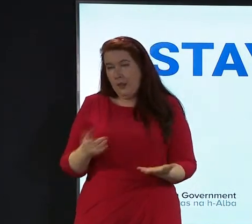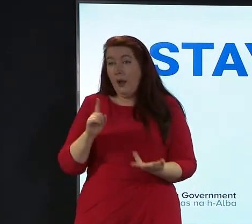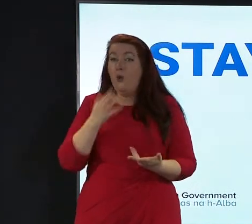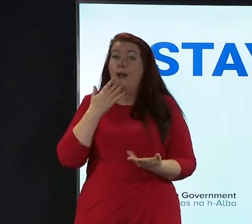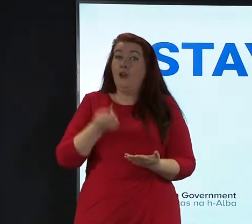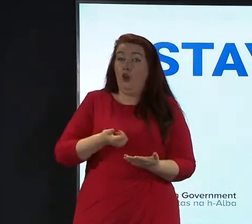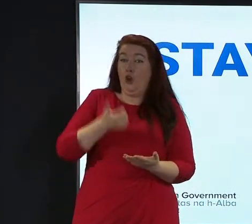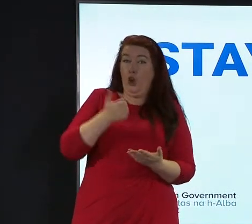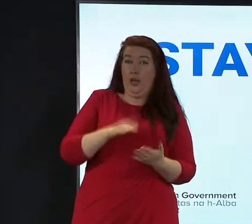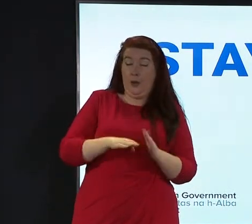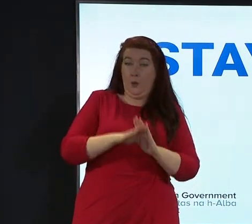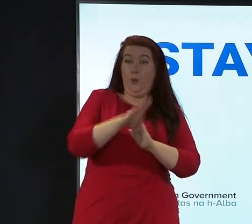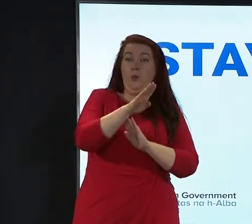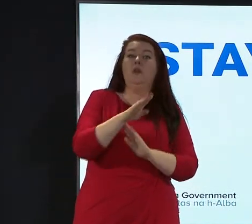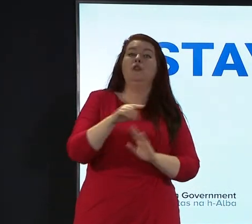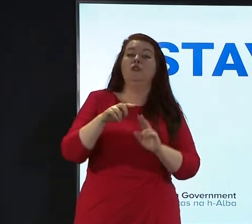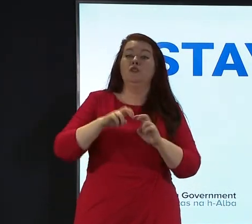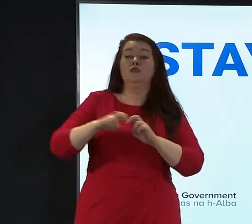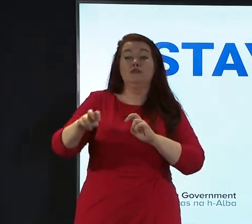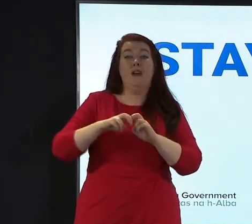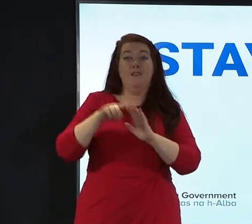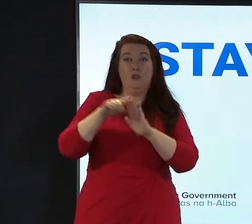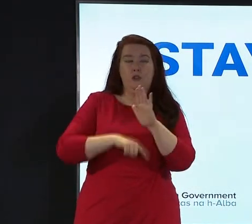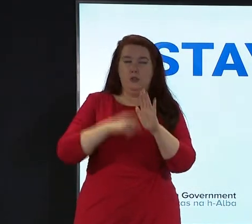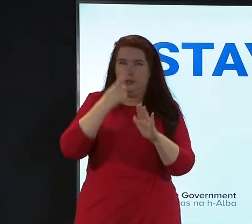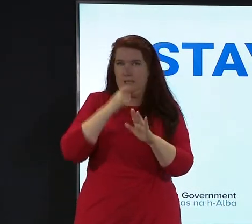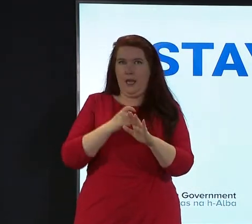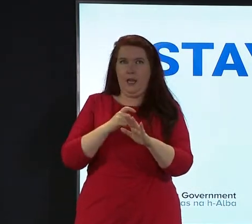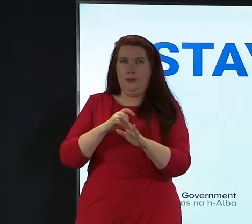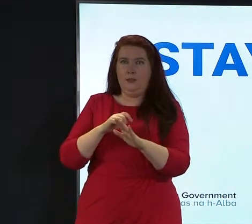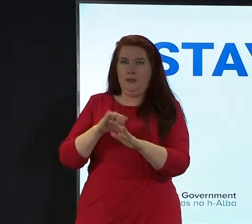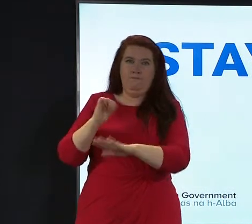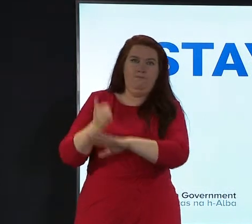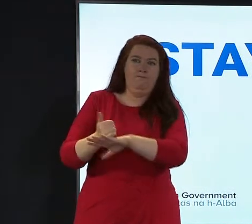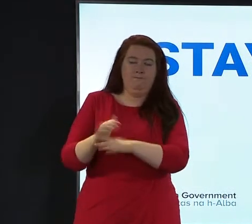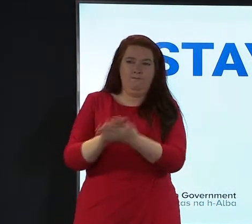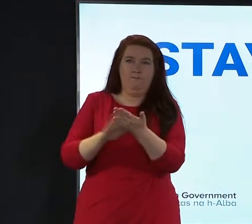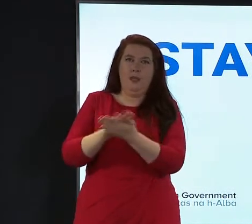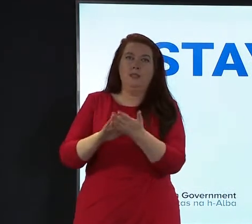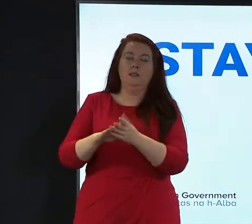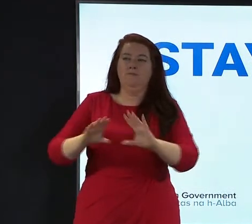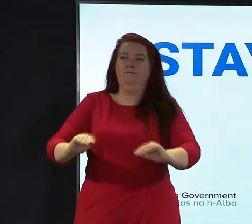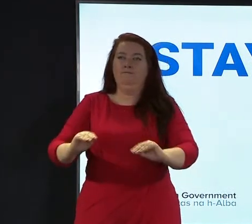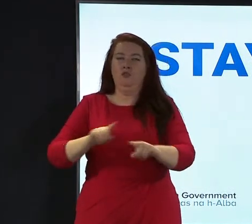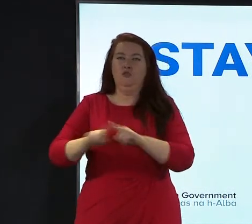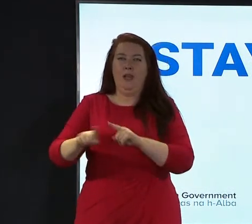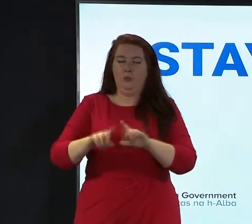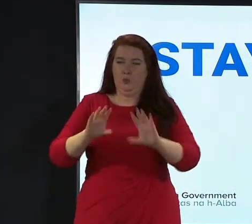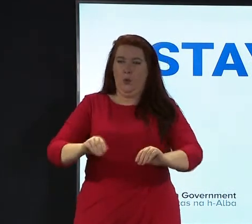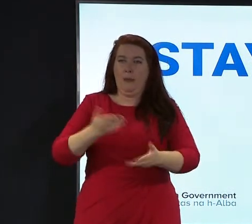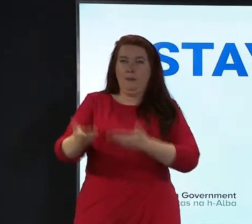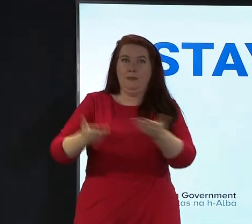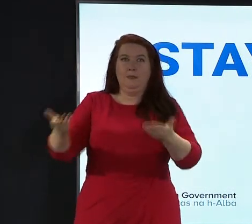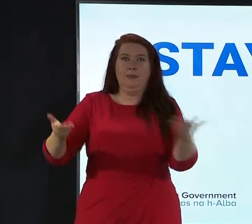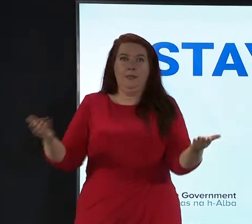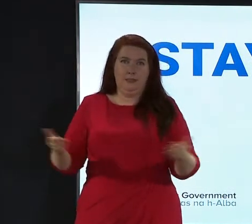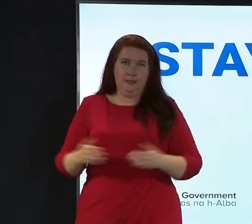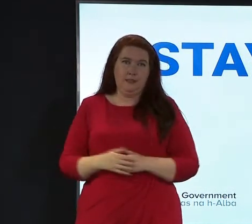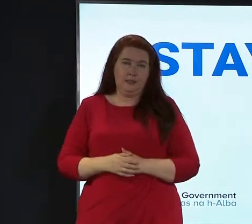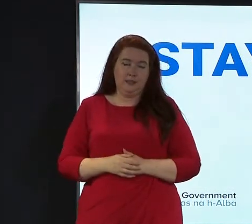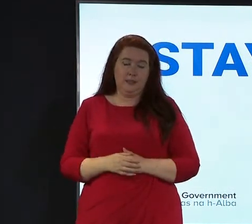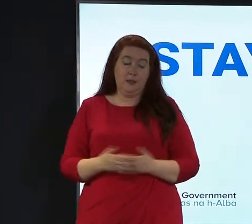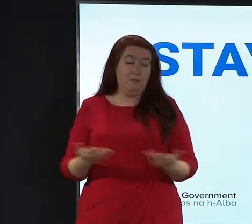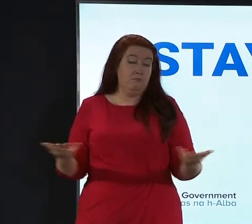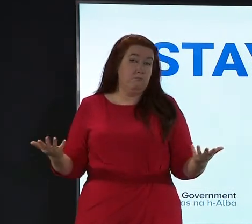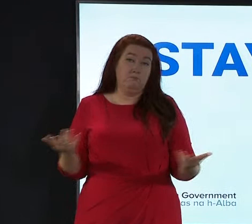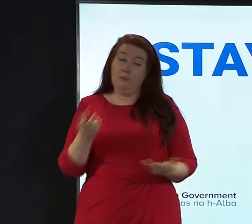stages of an increase, travel restrictions can be one of the tools you use on a targeted basis to try to stem it. So, you know, I'm not ruling